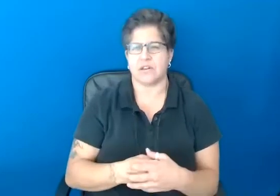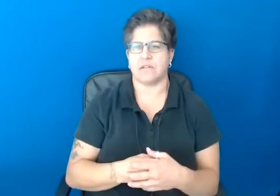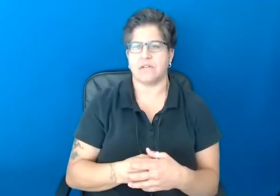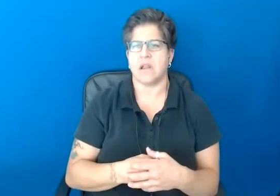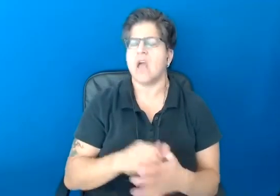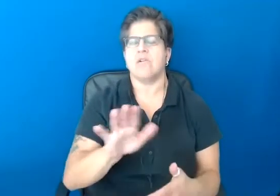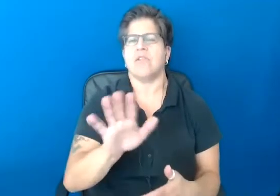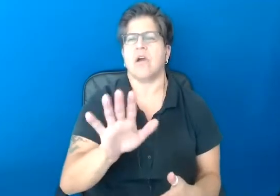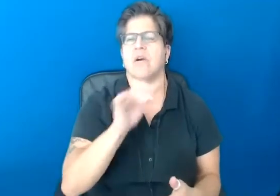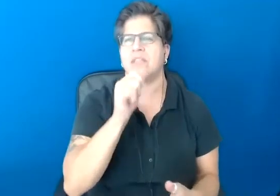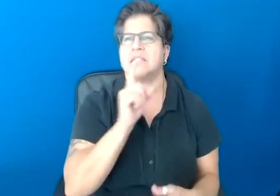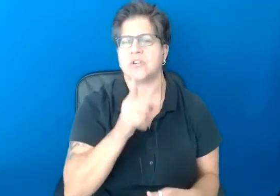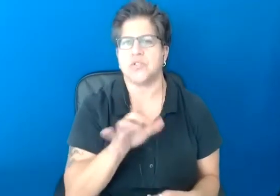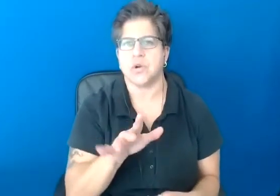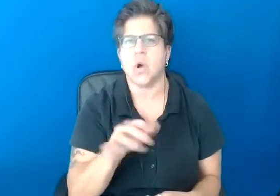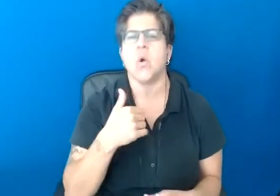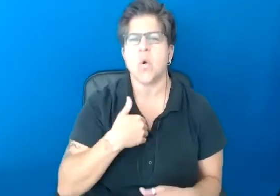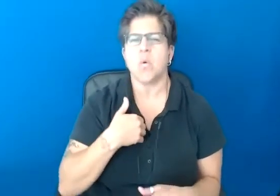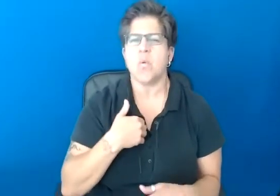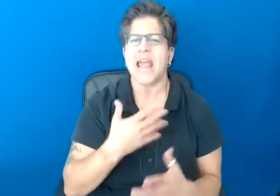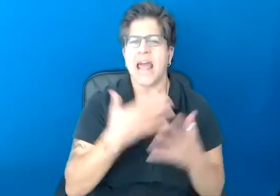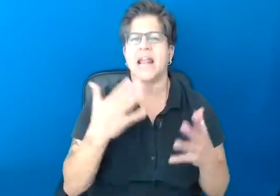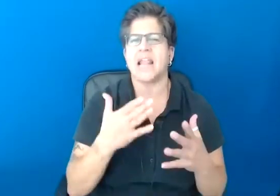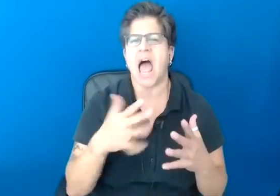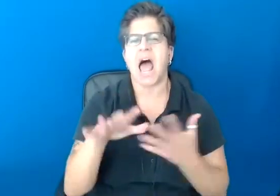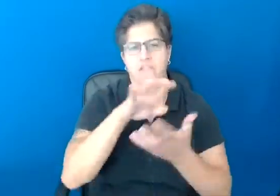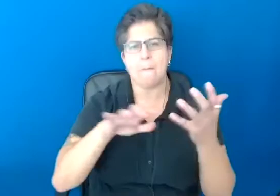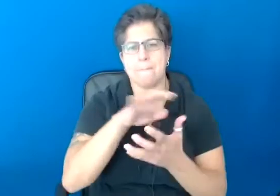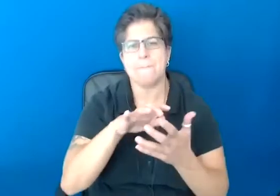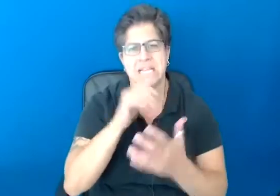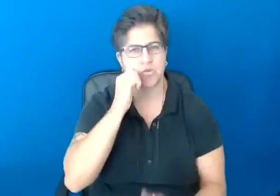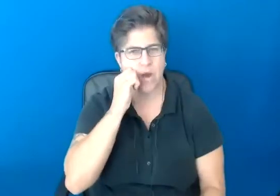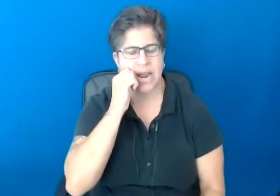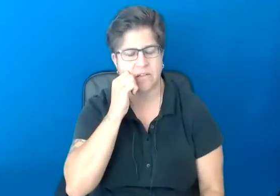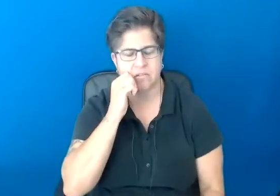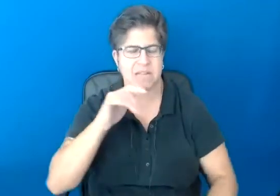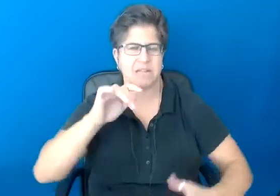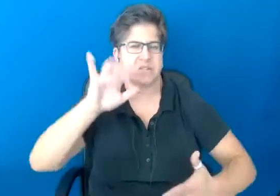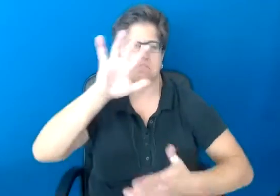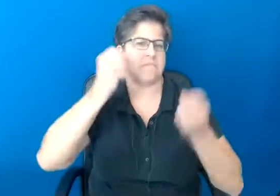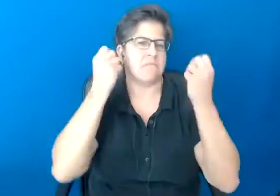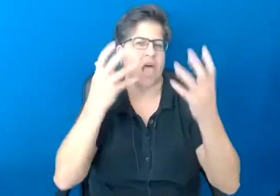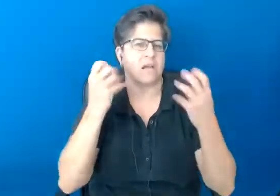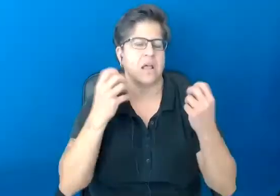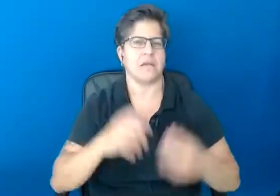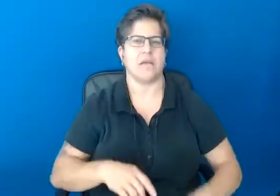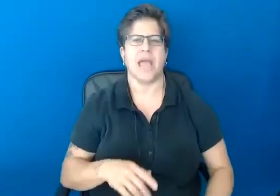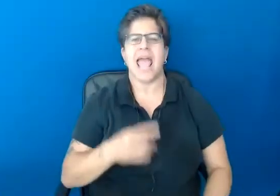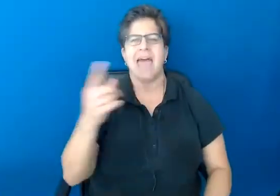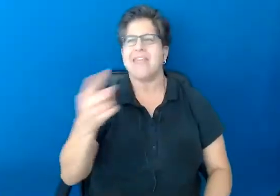all the time, you favor the girls. Then I would hear, you favor the boys. You always favor the black students. Why are you sticking up for the